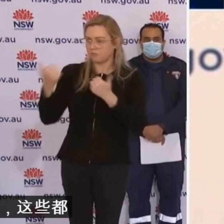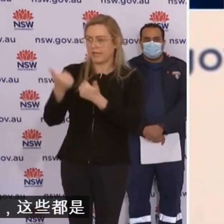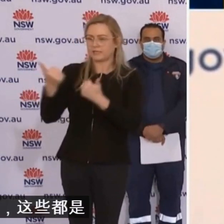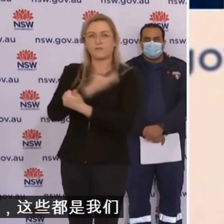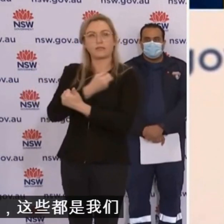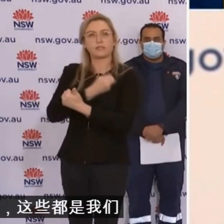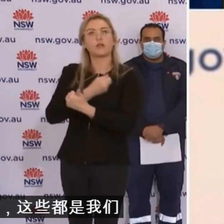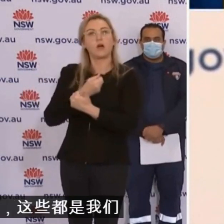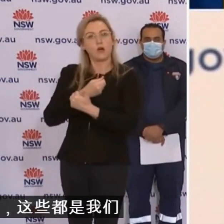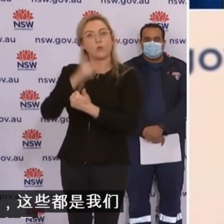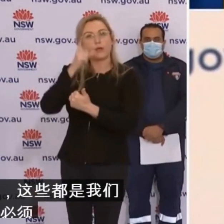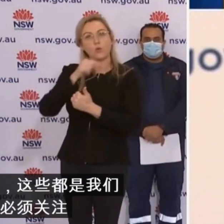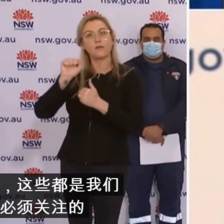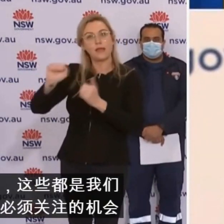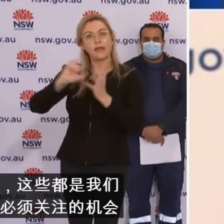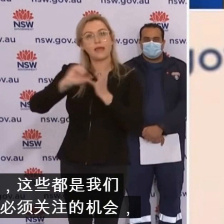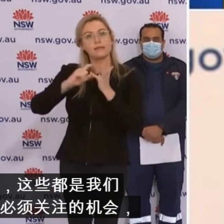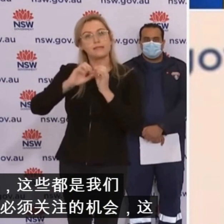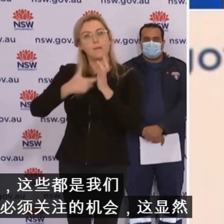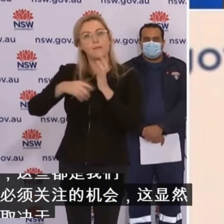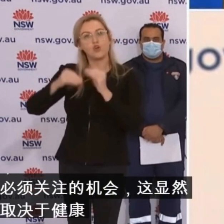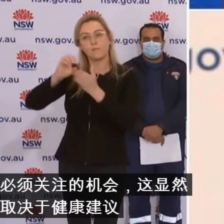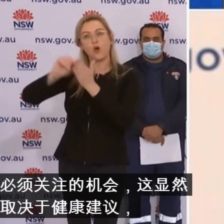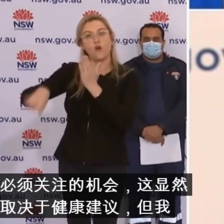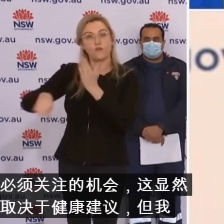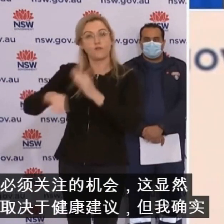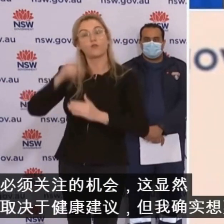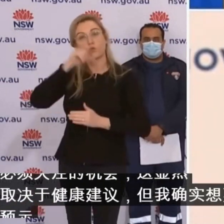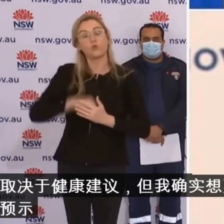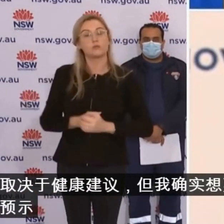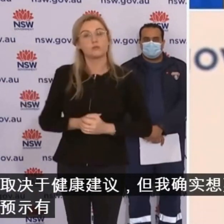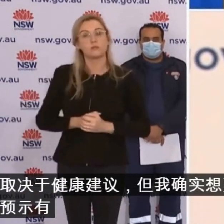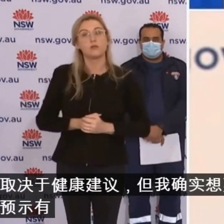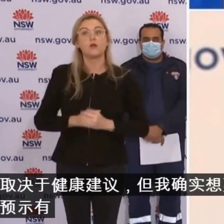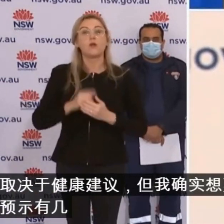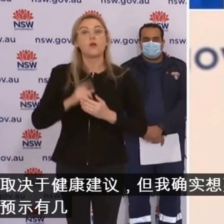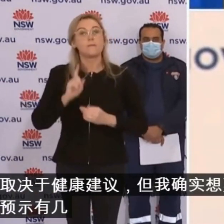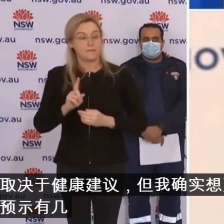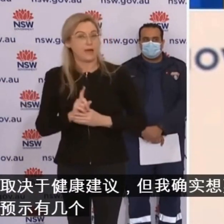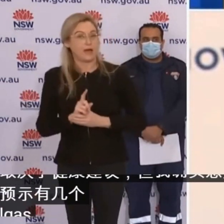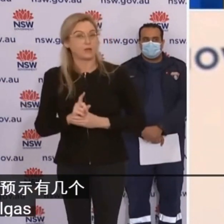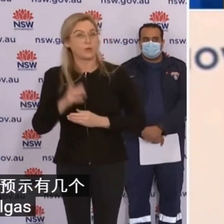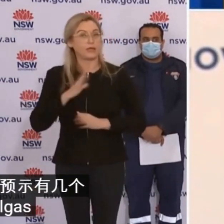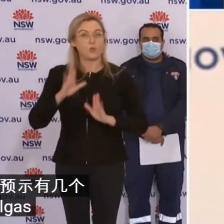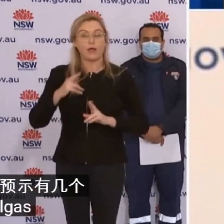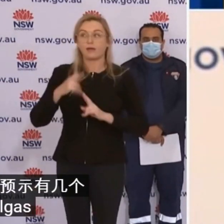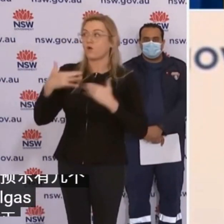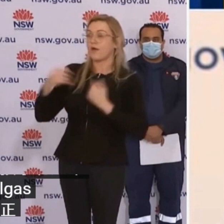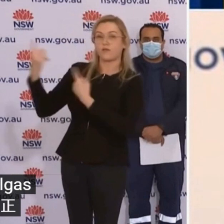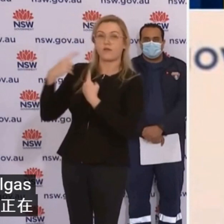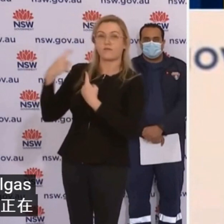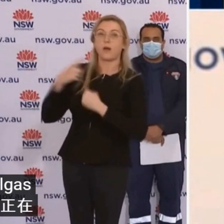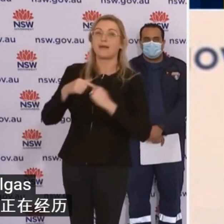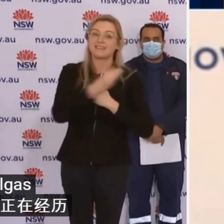are the opportunities we have to look at, and that obviously depends on the health advice. But I do want to foreshadow that there are a couple of LGAs